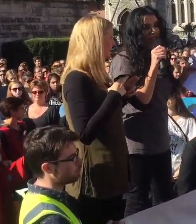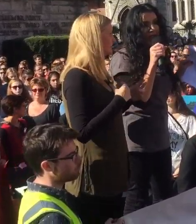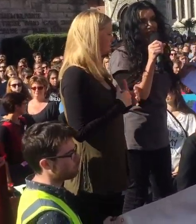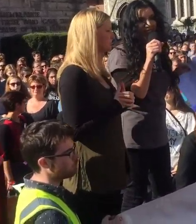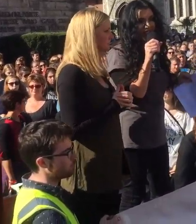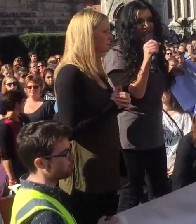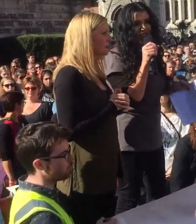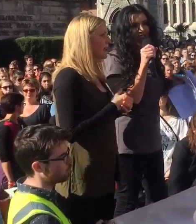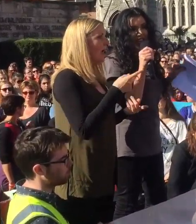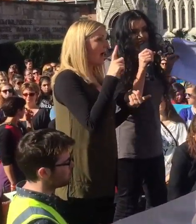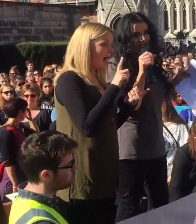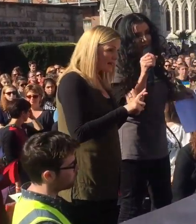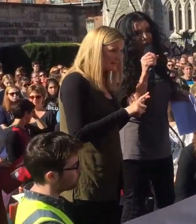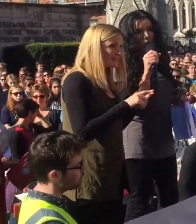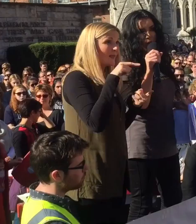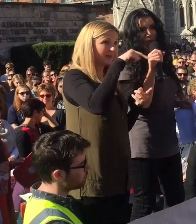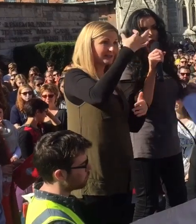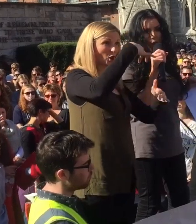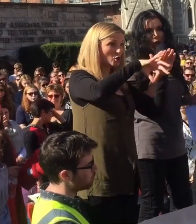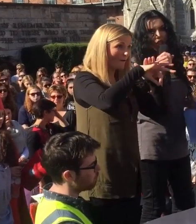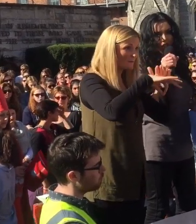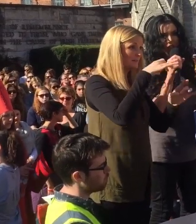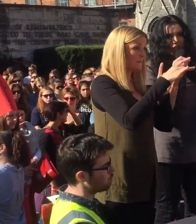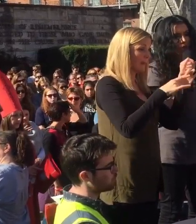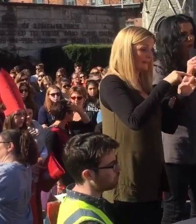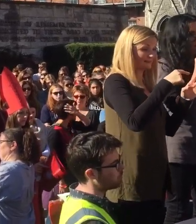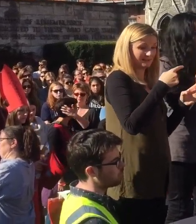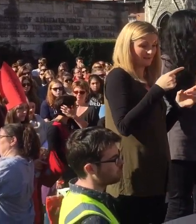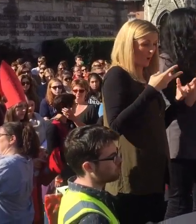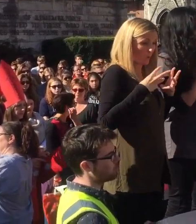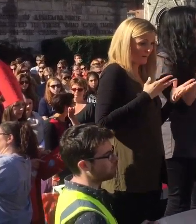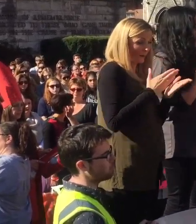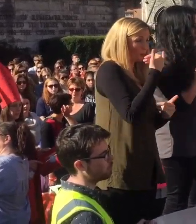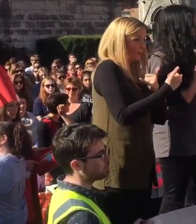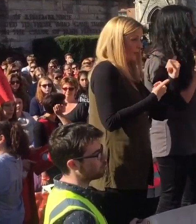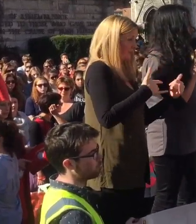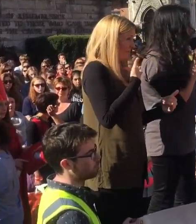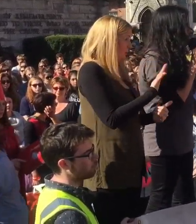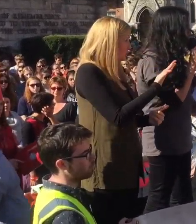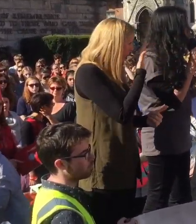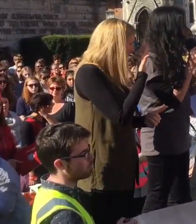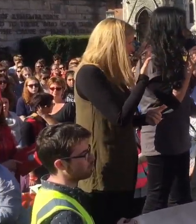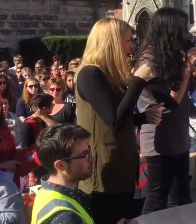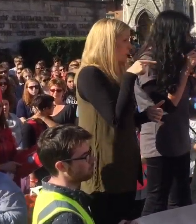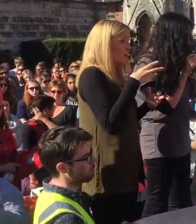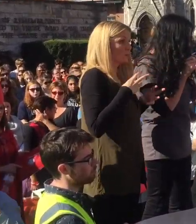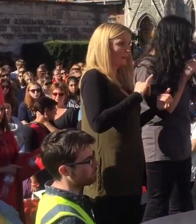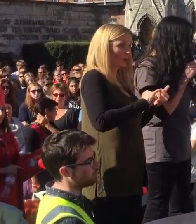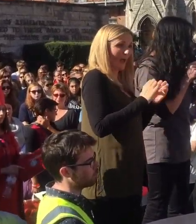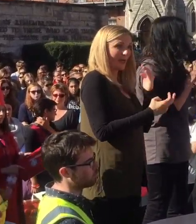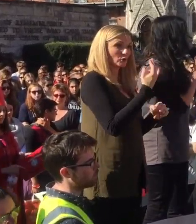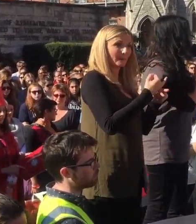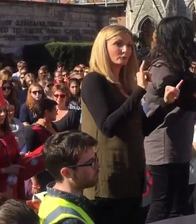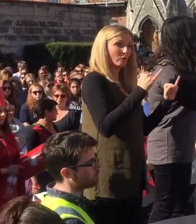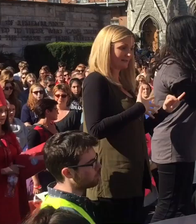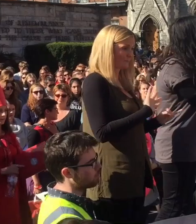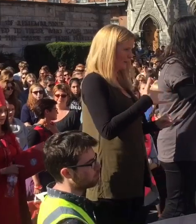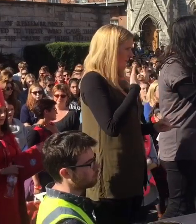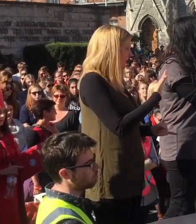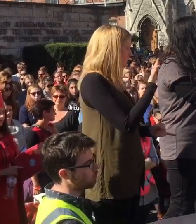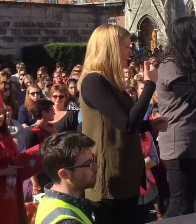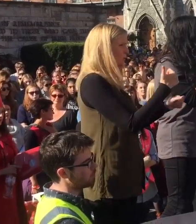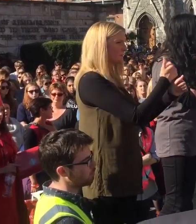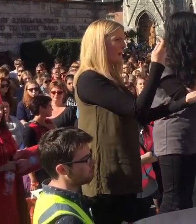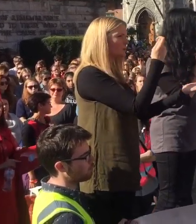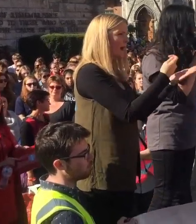fueling the shame that this state has heaped on women over the years who have found themselves in a position of a crisis pregnancy. It's about